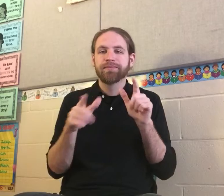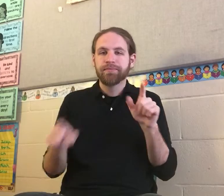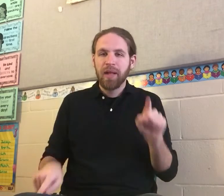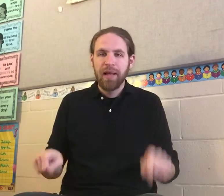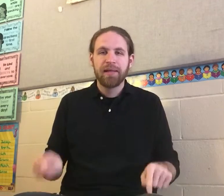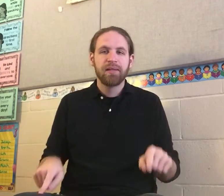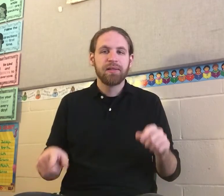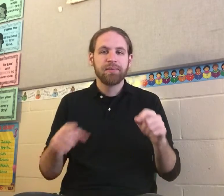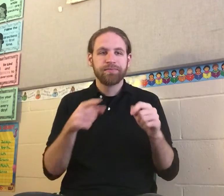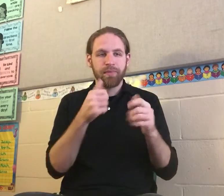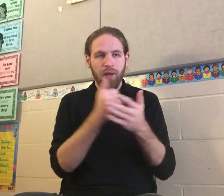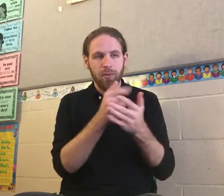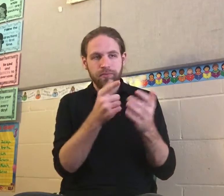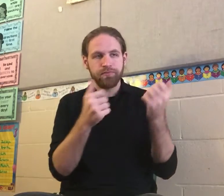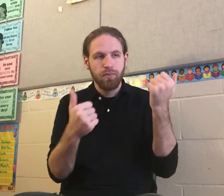to stems and leaves.